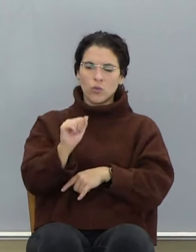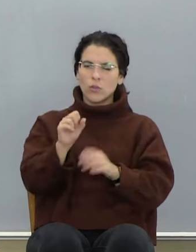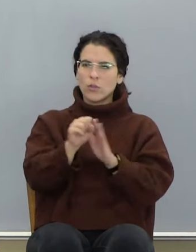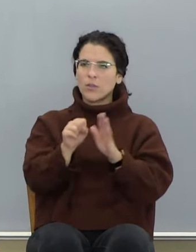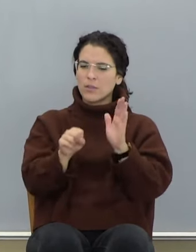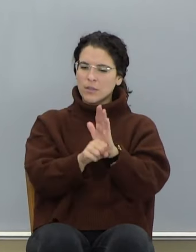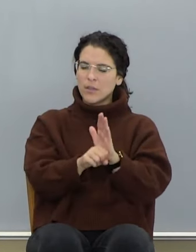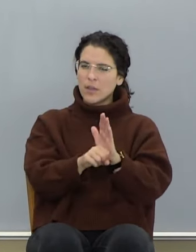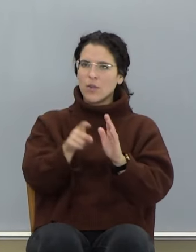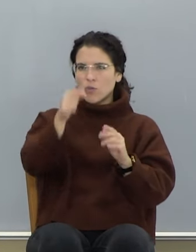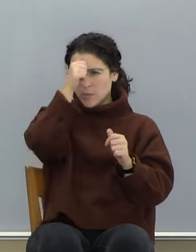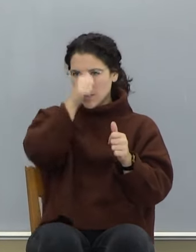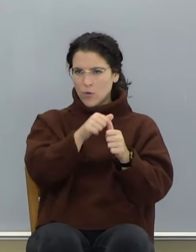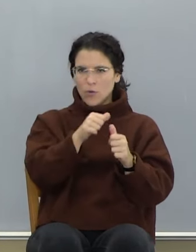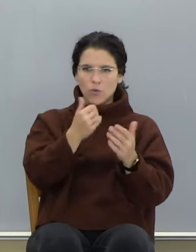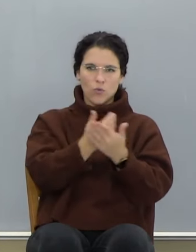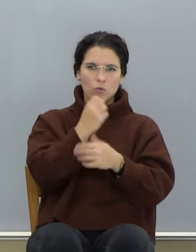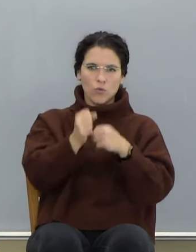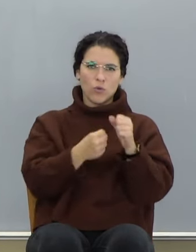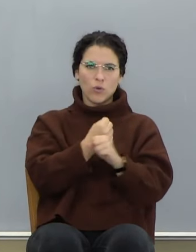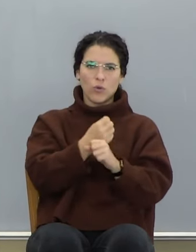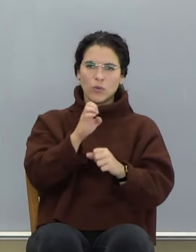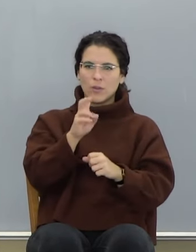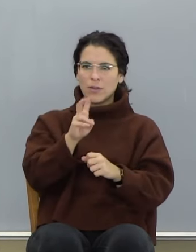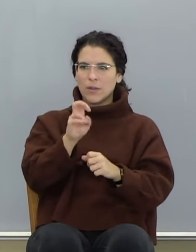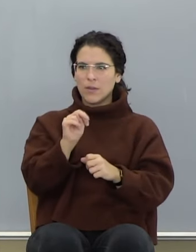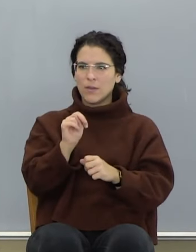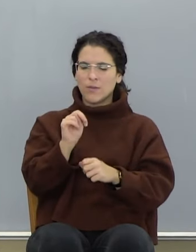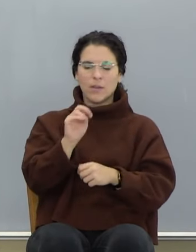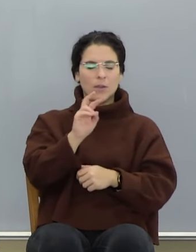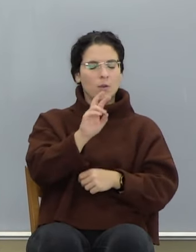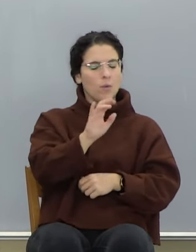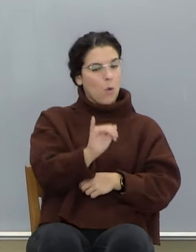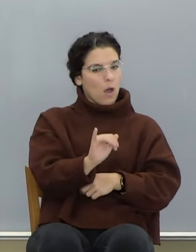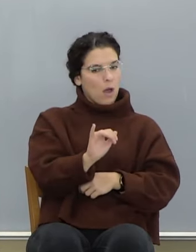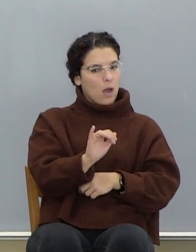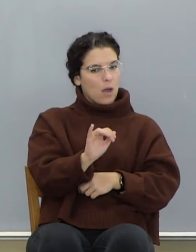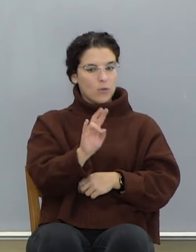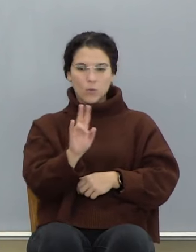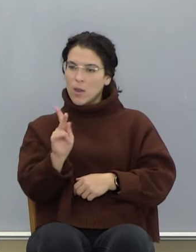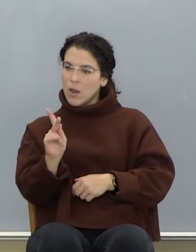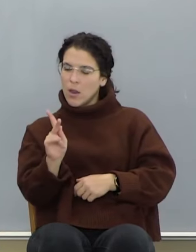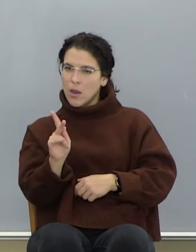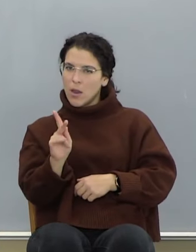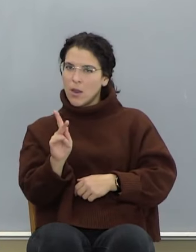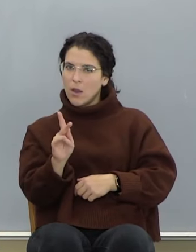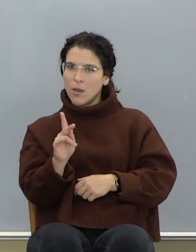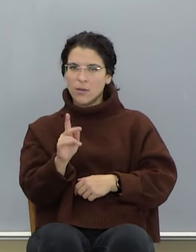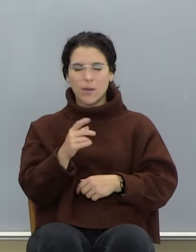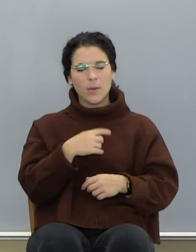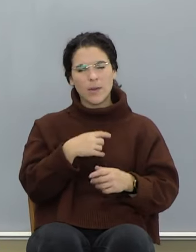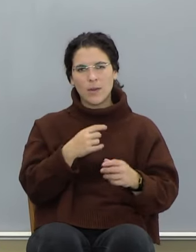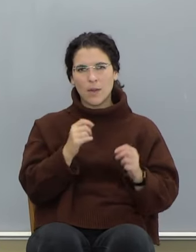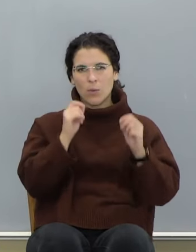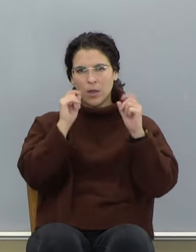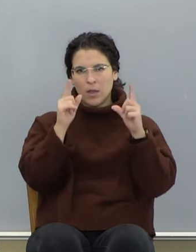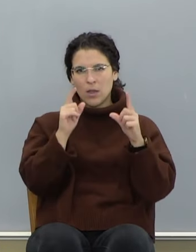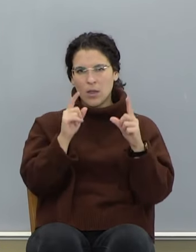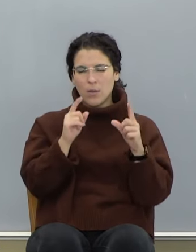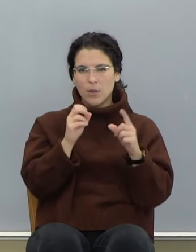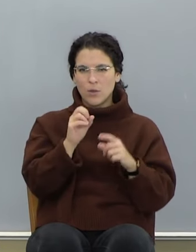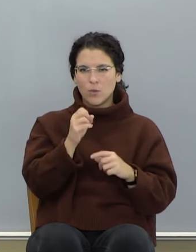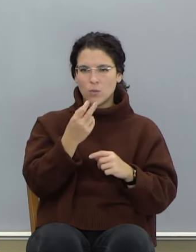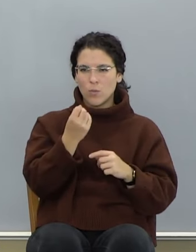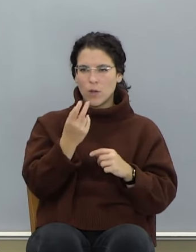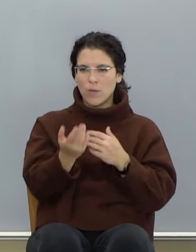And, remember New Year's Eve, Y2K. And, you're kind of, by the way, I didn't get up at,